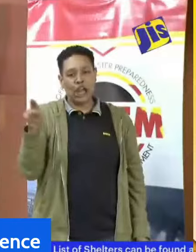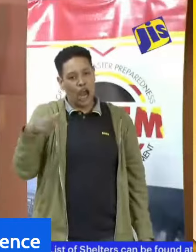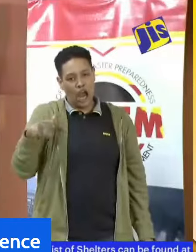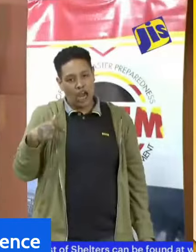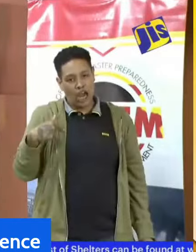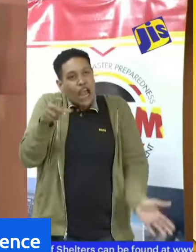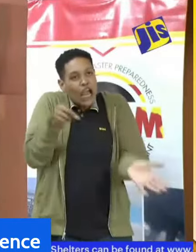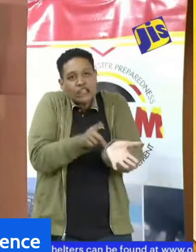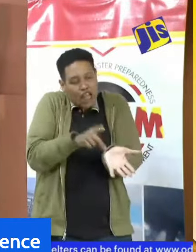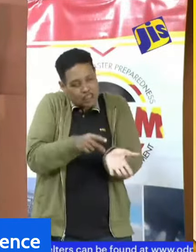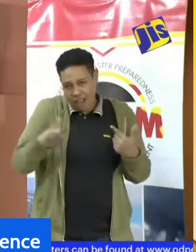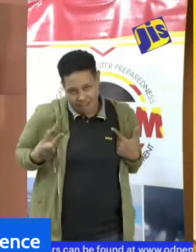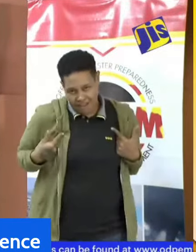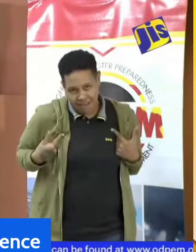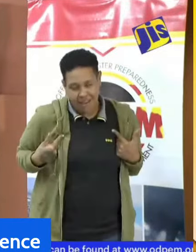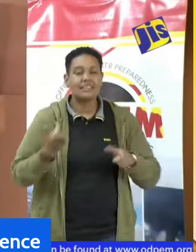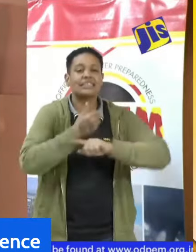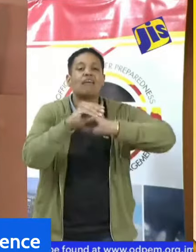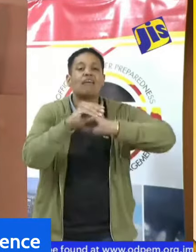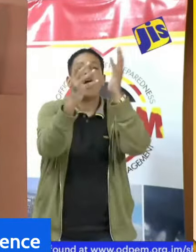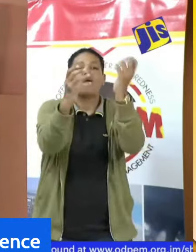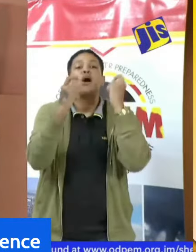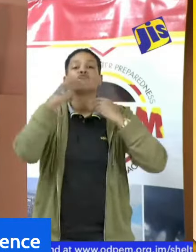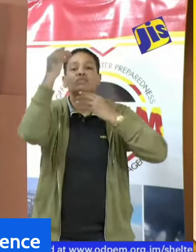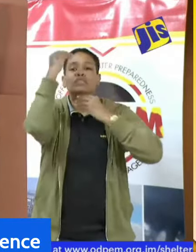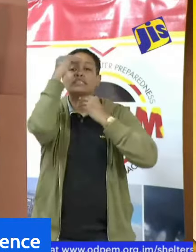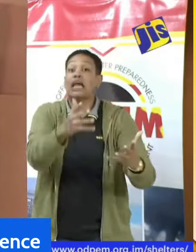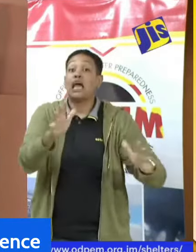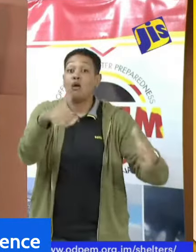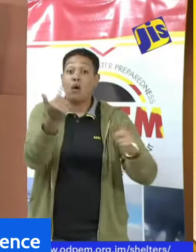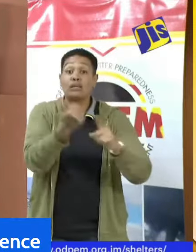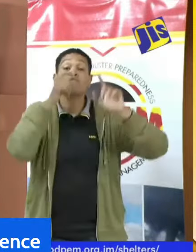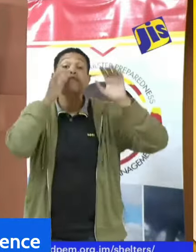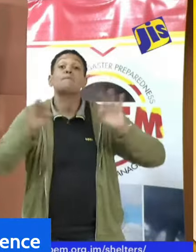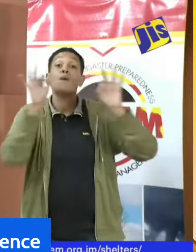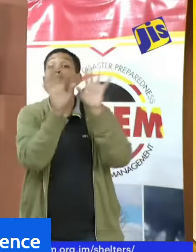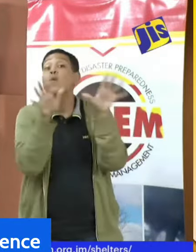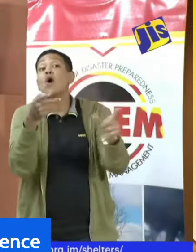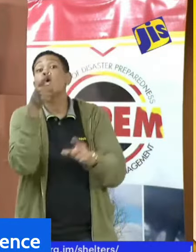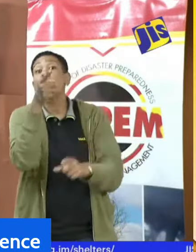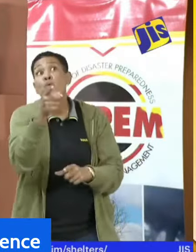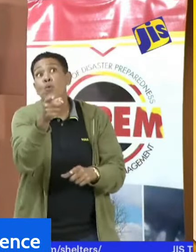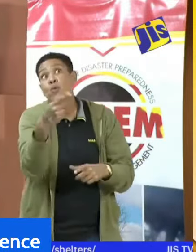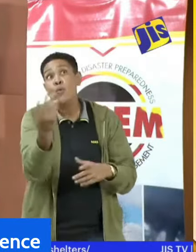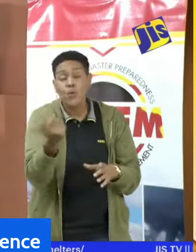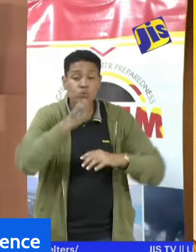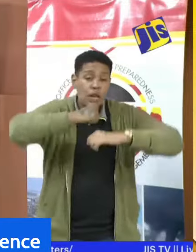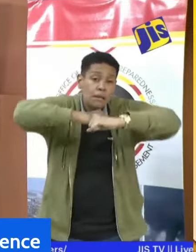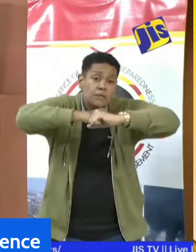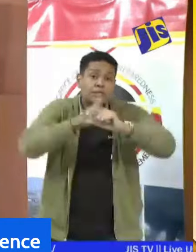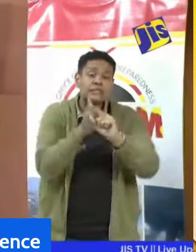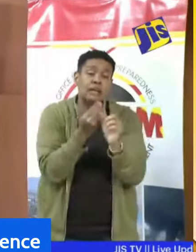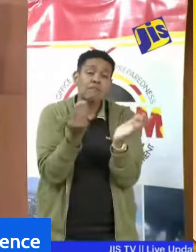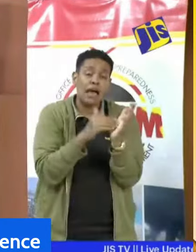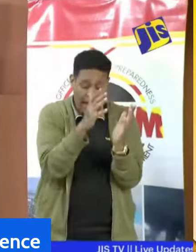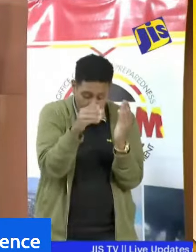of advice. I just want to say that it's important that you protect yourself